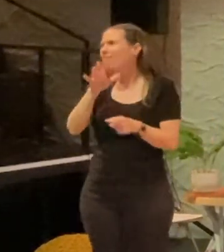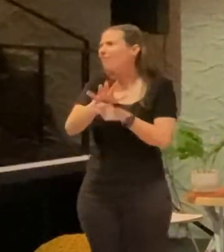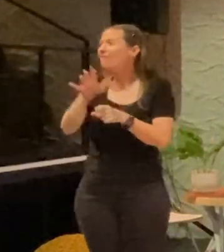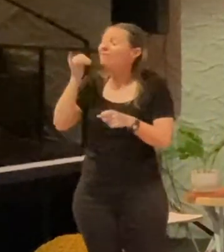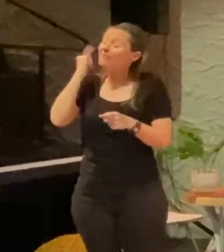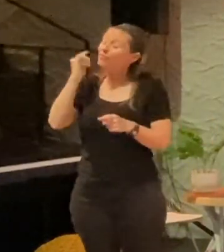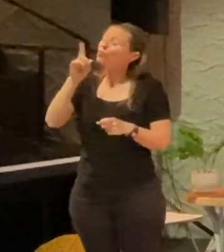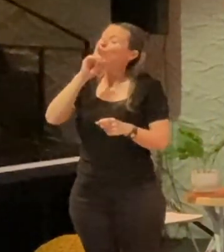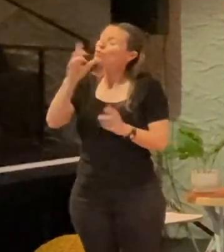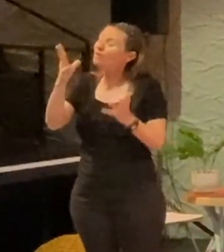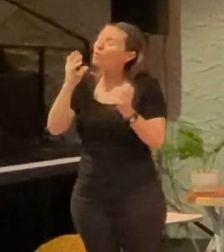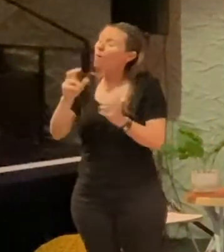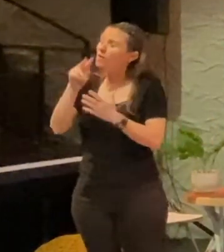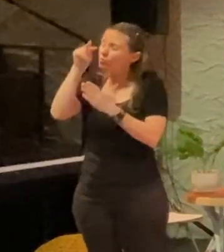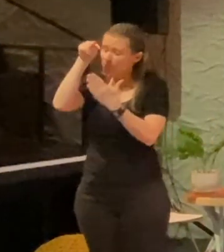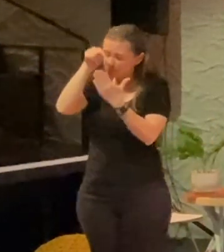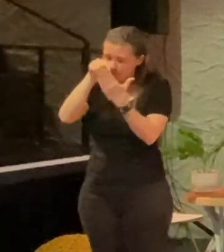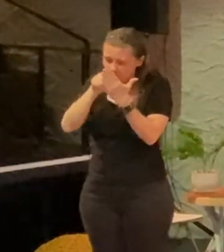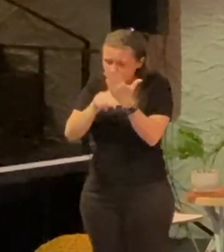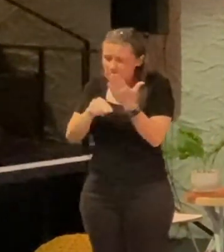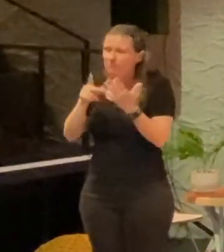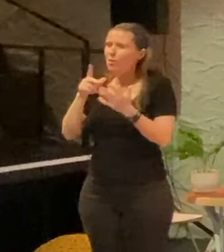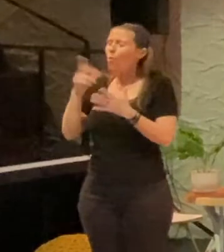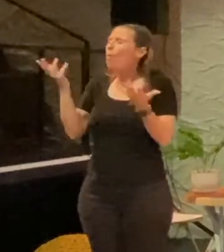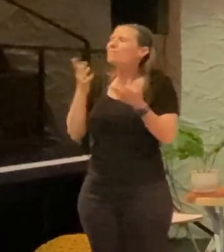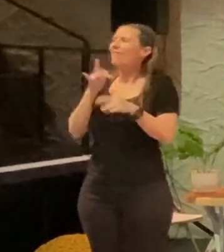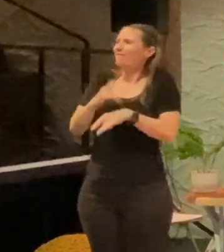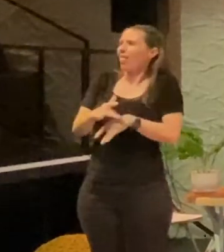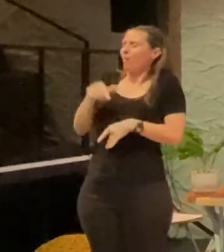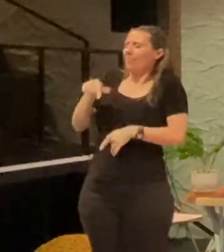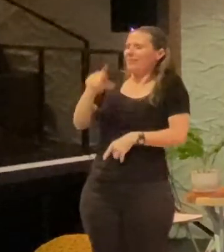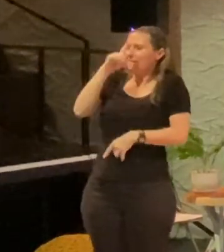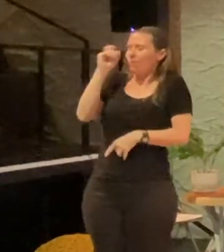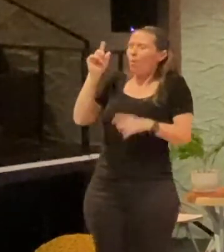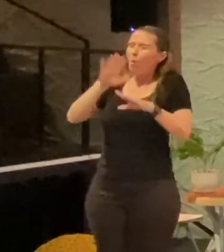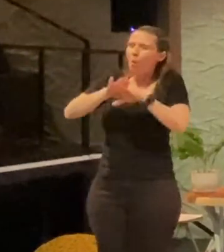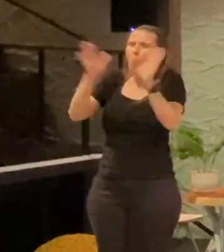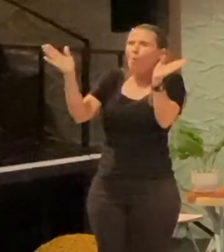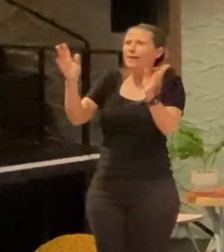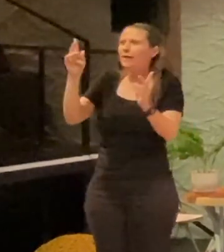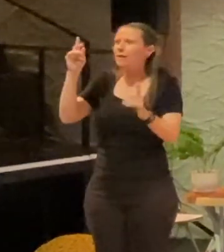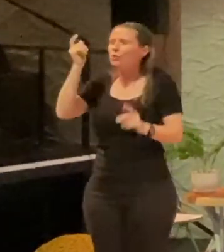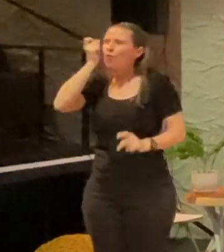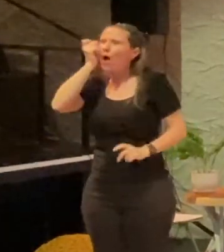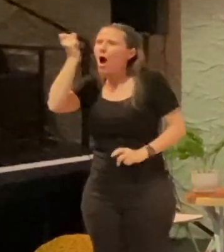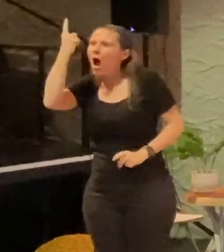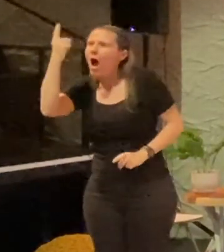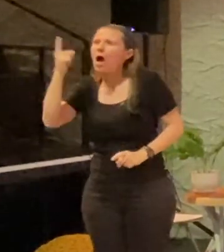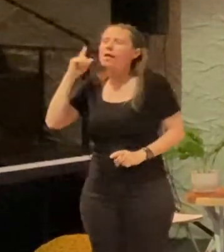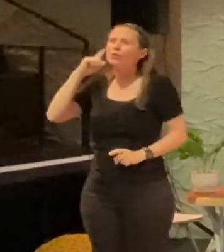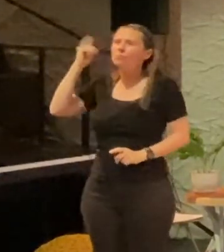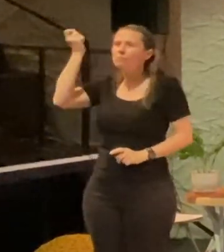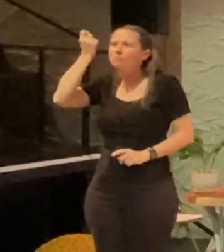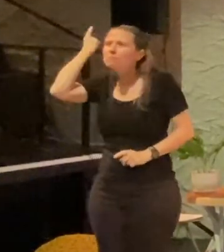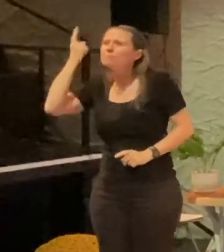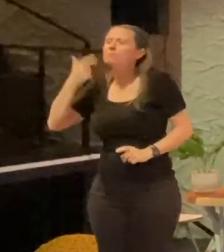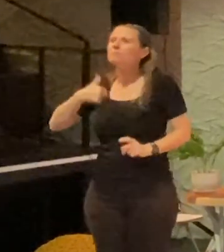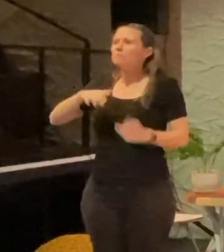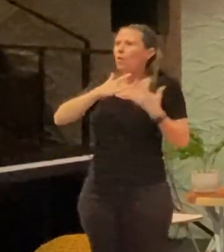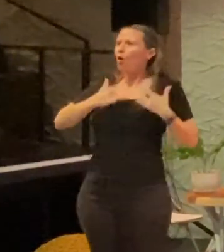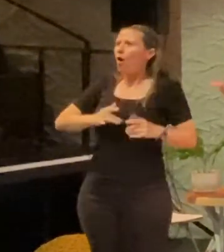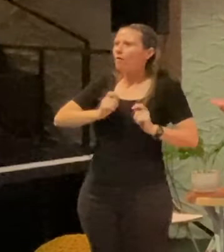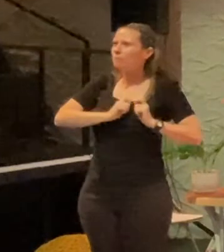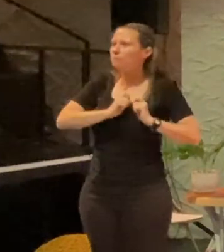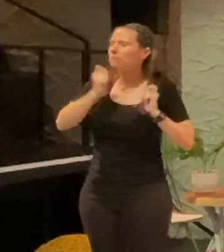into this, if you want what's available to you this summer, opening your eyes and your ears and your heart to come alive, then you have to